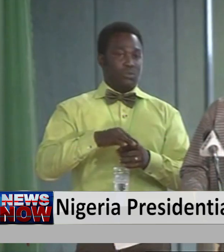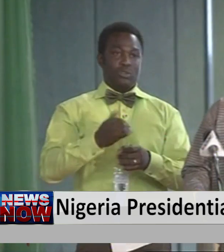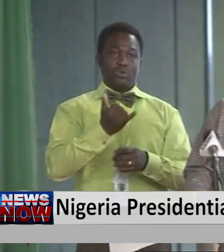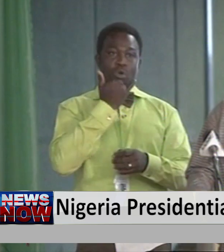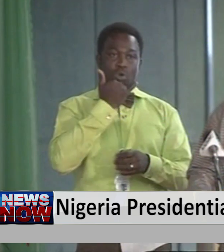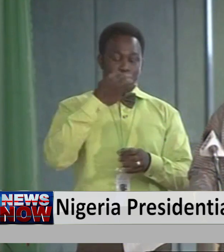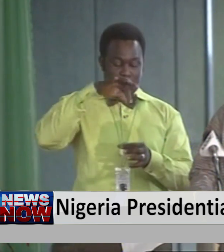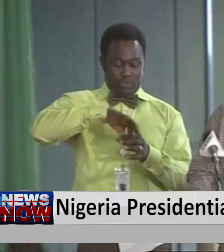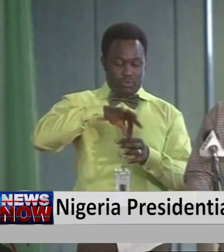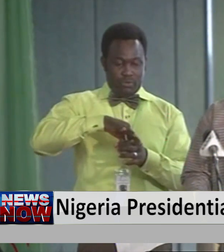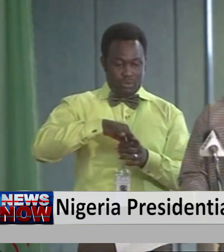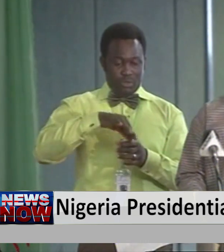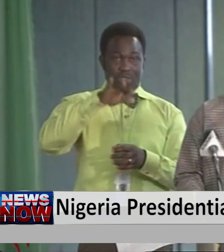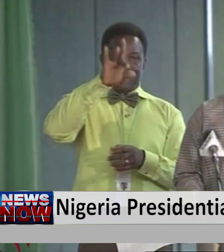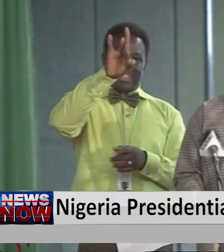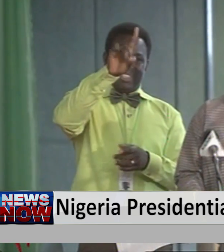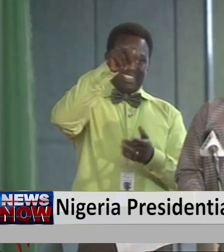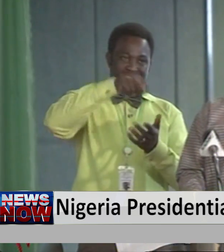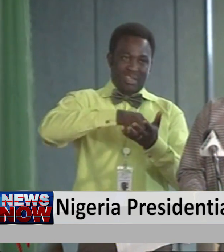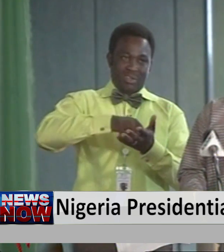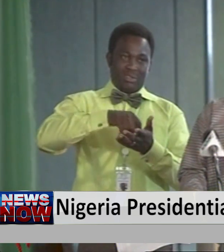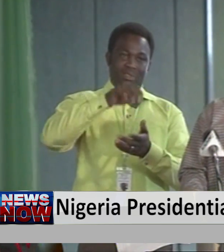Rejected votes,